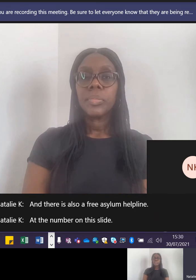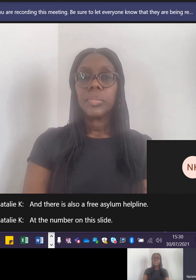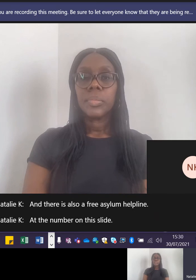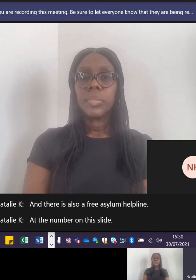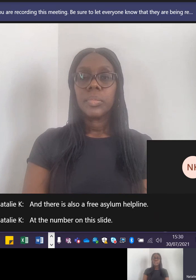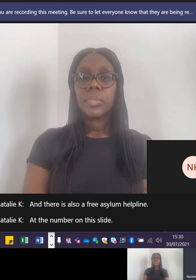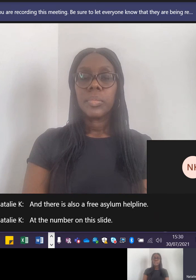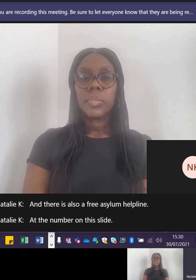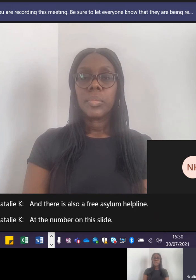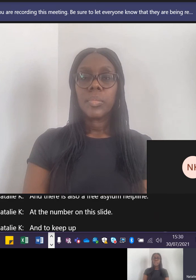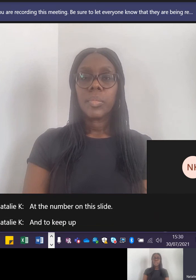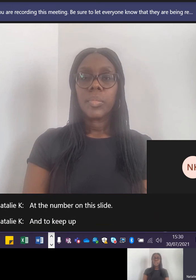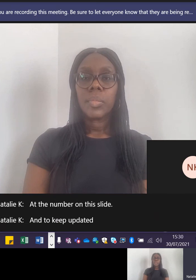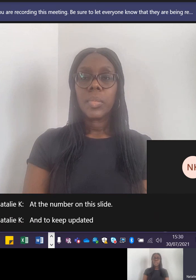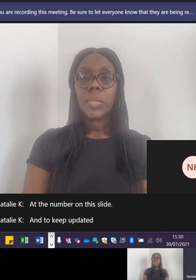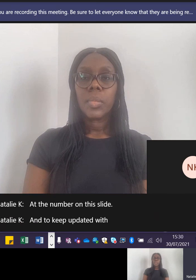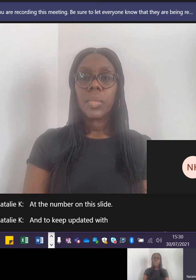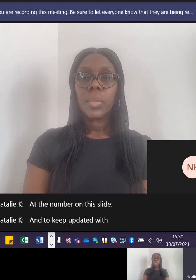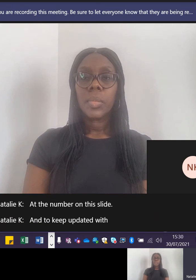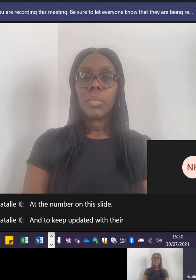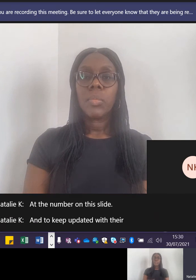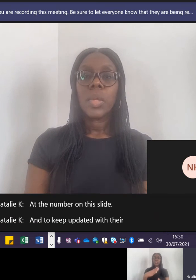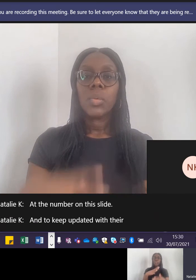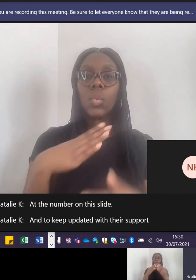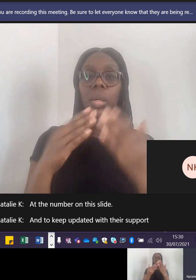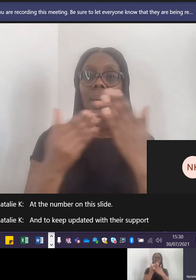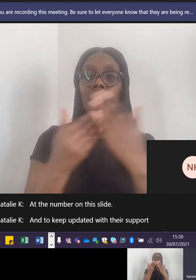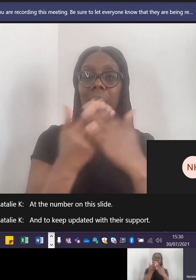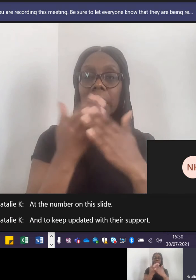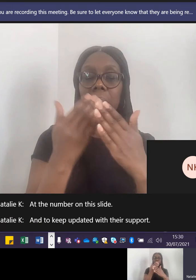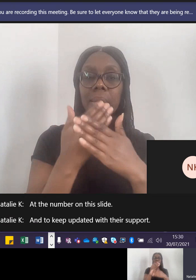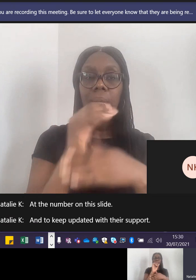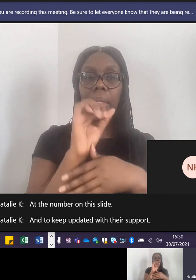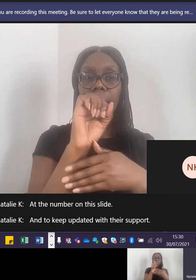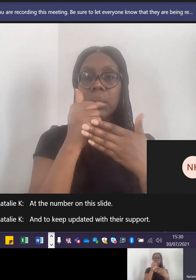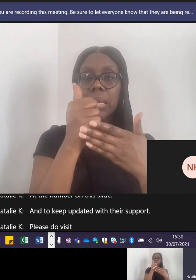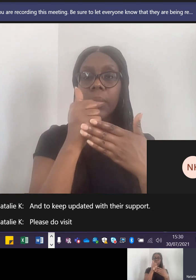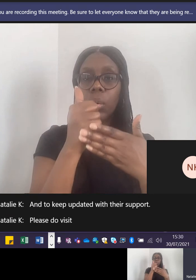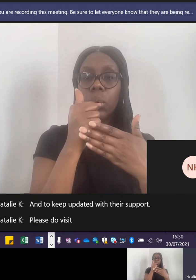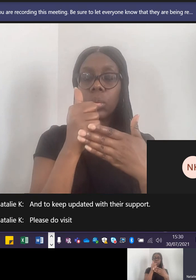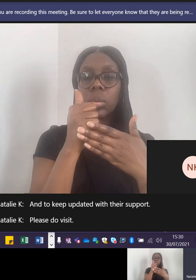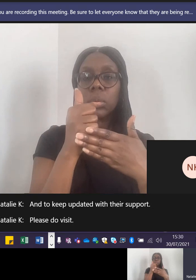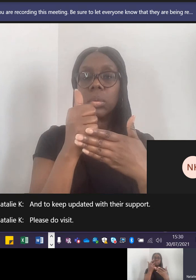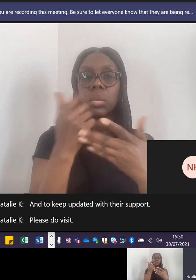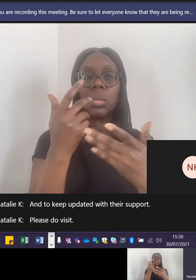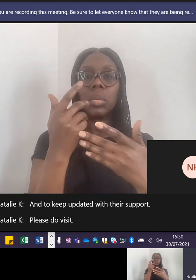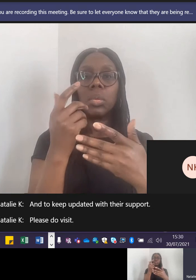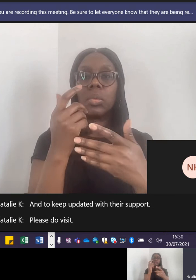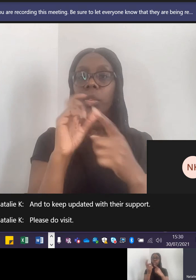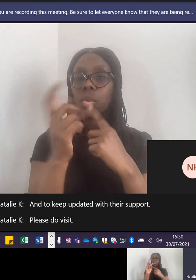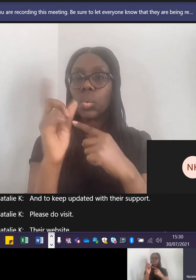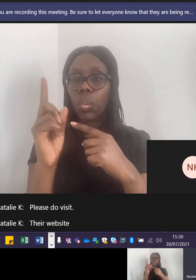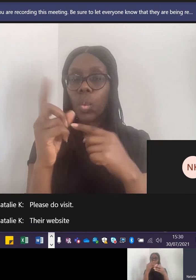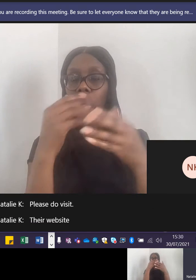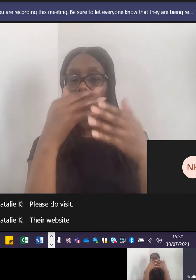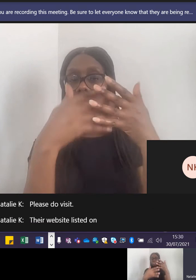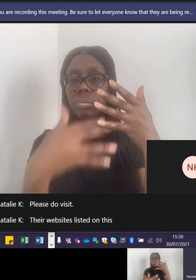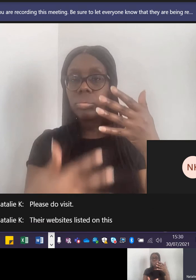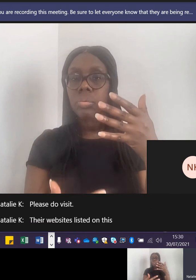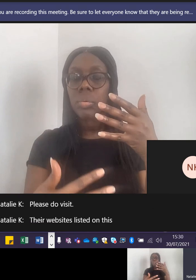And to keep updated with their support, please do visit their website listed